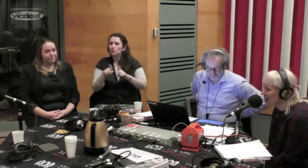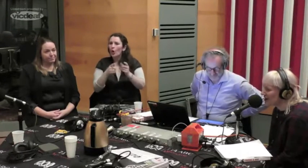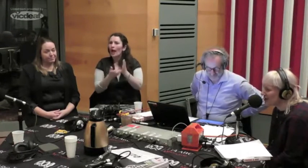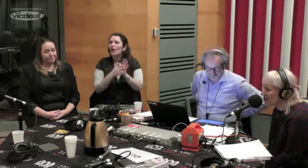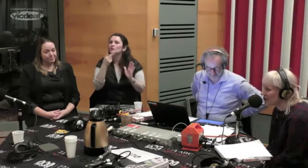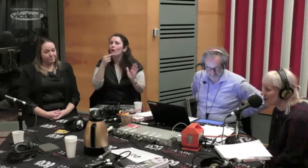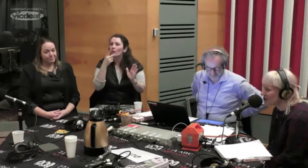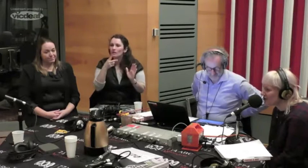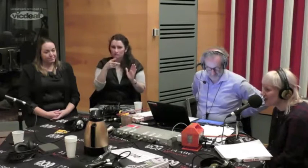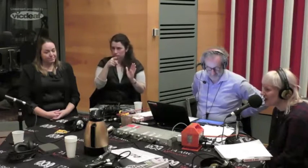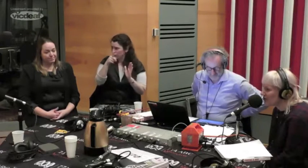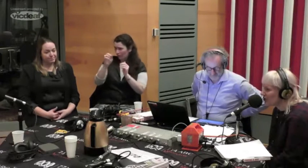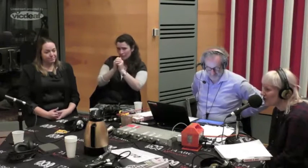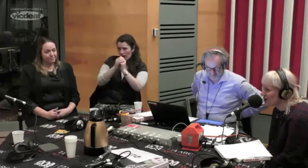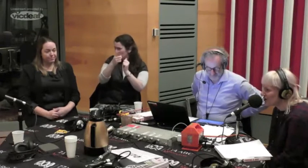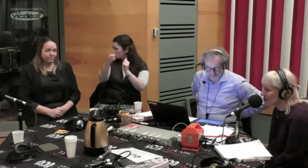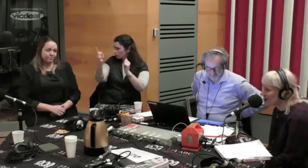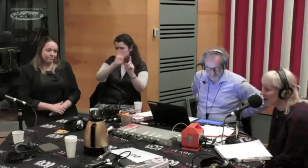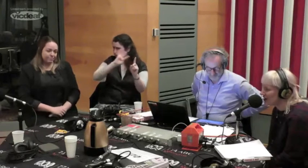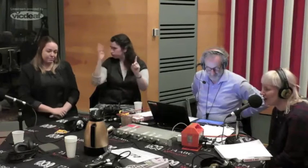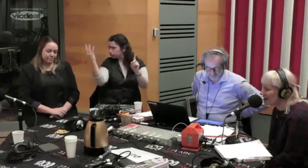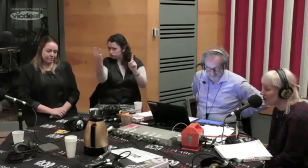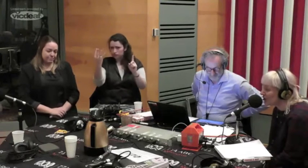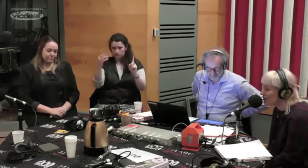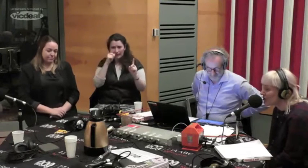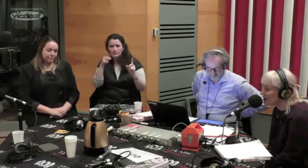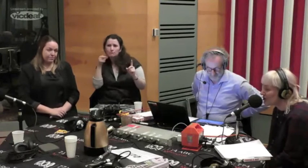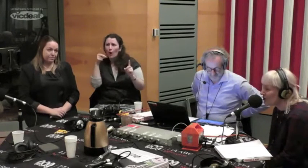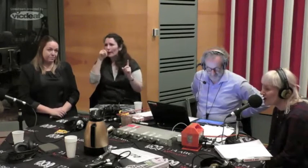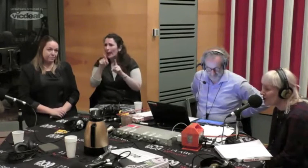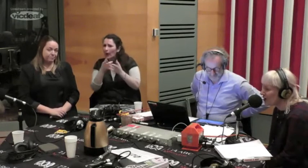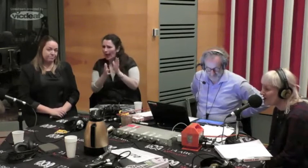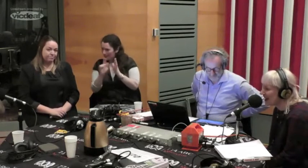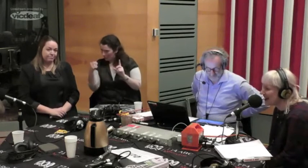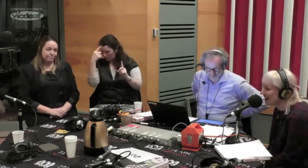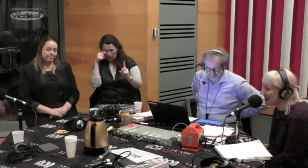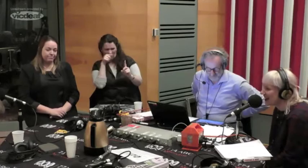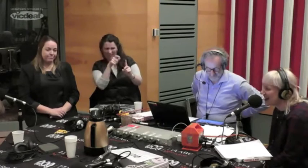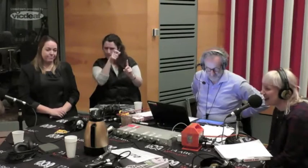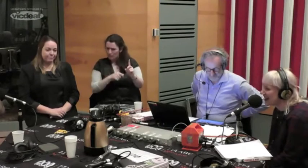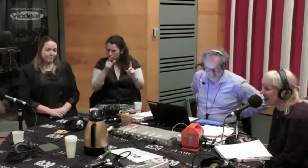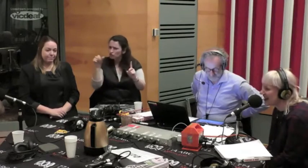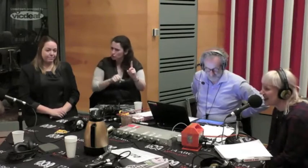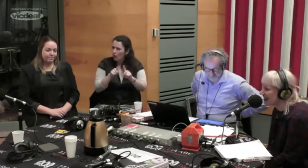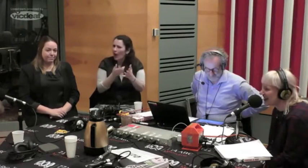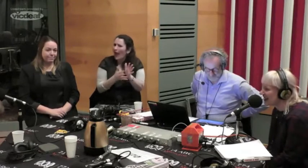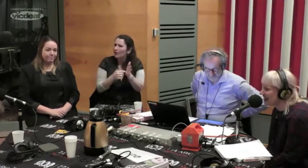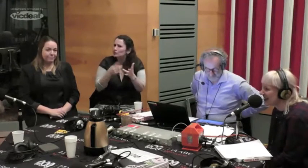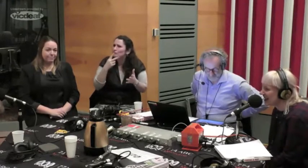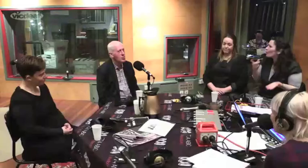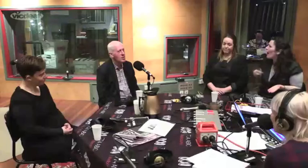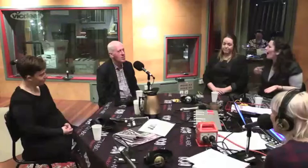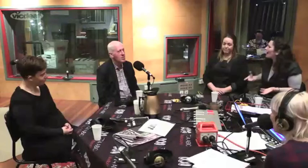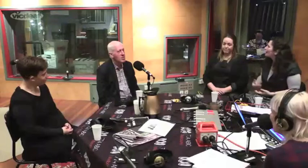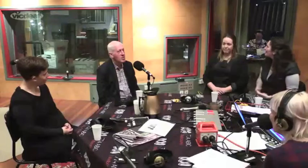everyone around him thought this was really inappropriate to be teaching someone how to smoke, you thought it was an important thing. Why was that? Well, I thought he had as much right